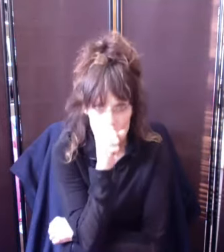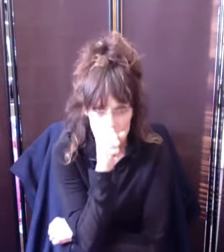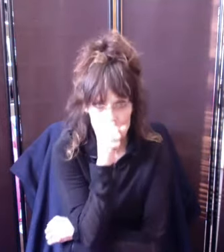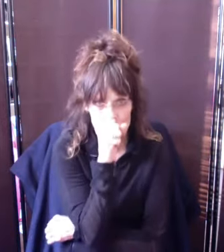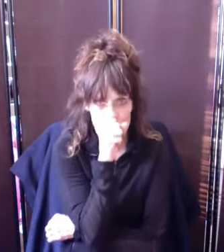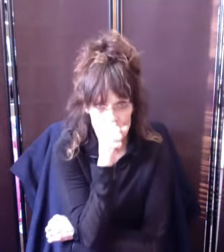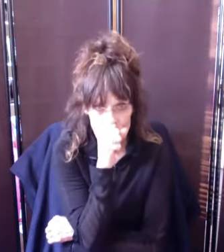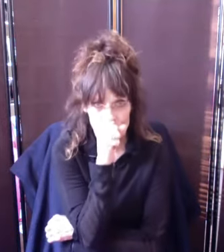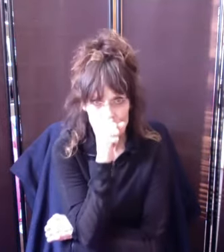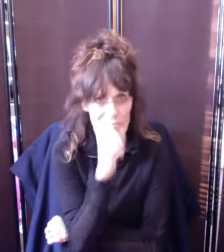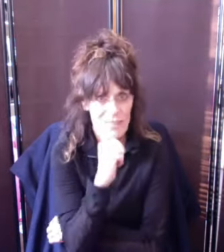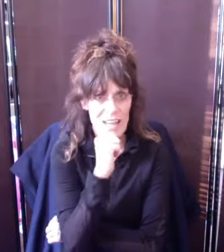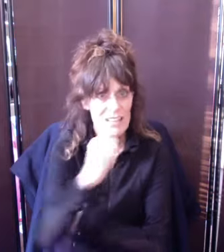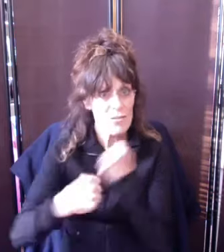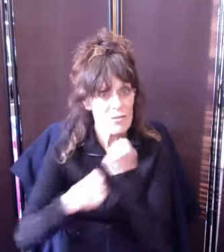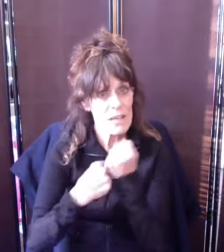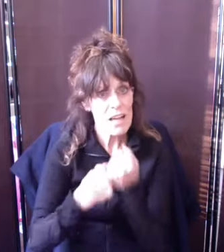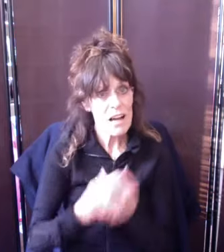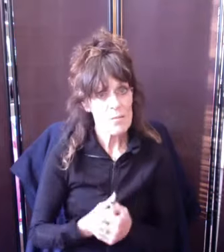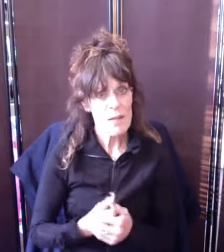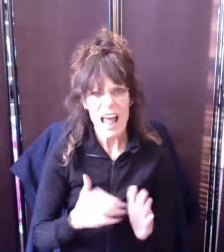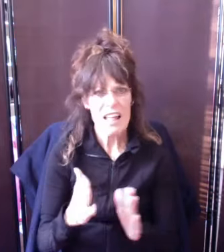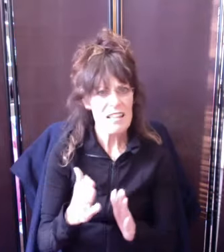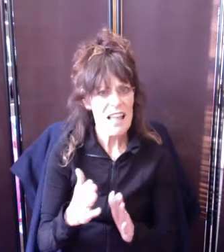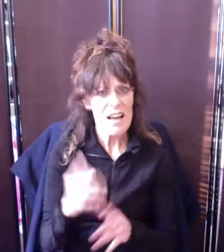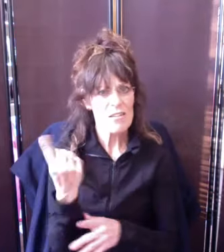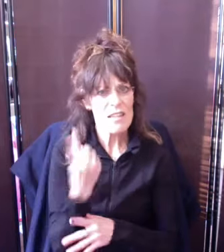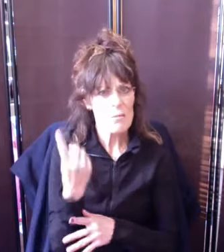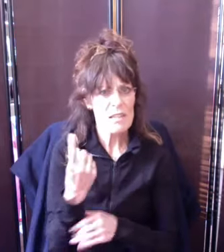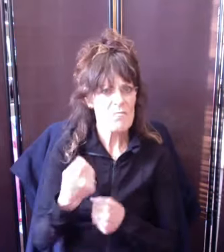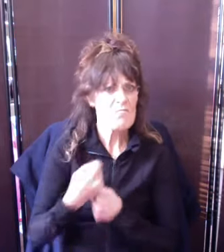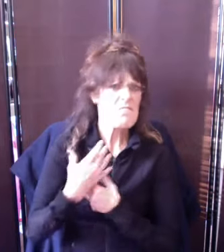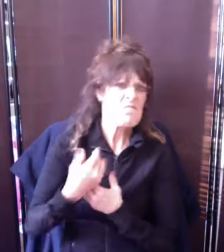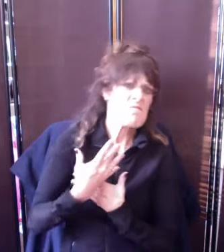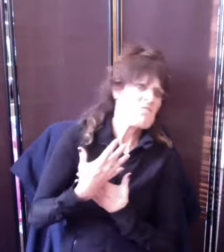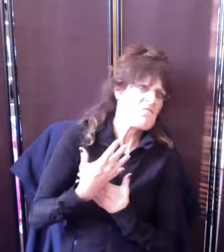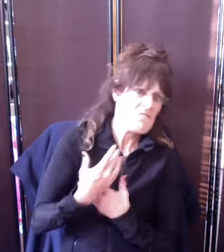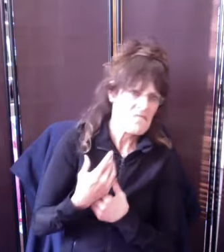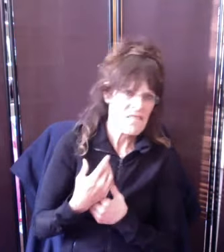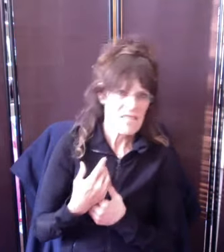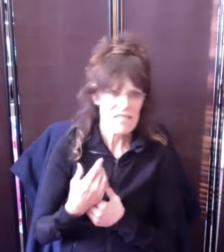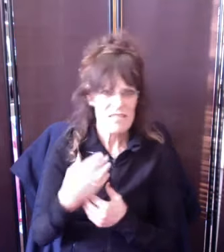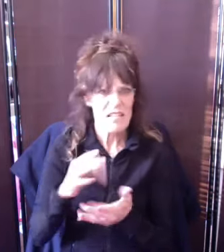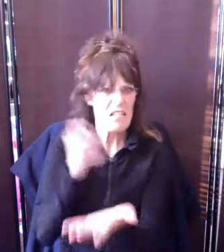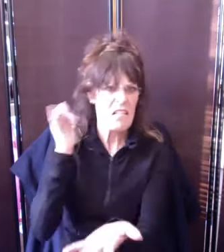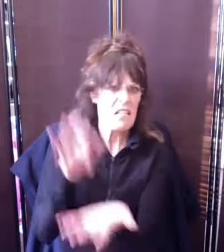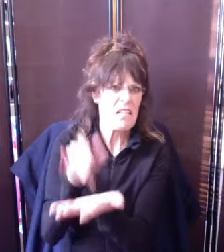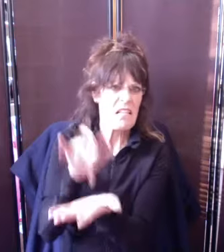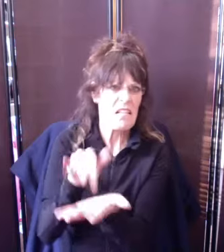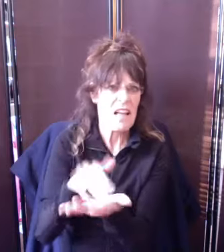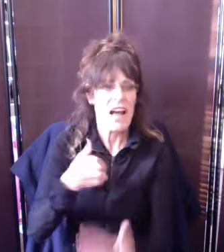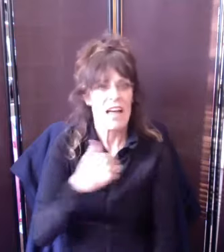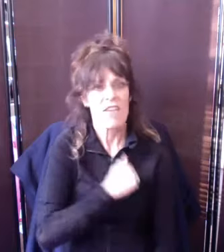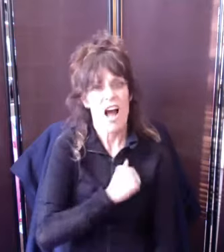very well. I will let somebody step on my toes. I will let somebody steamroll me. I've got a lot of Al-Anon stuff on top of the alcoholism. And